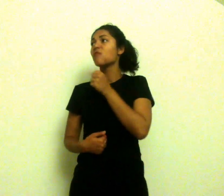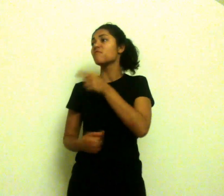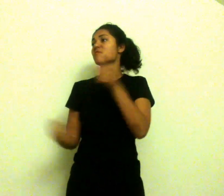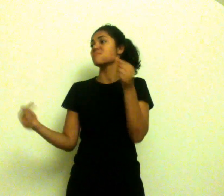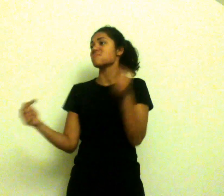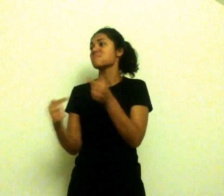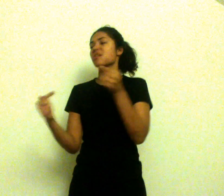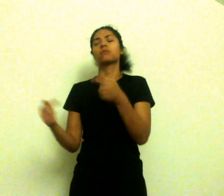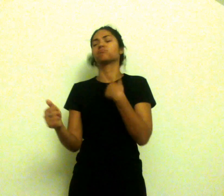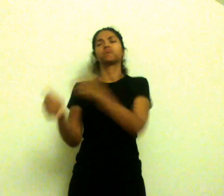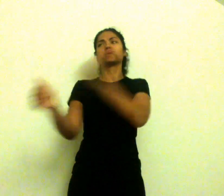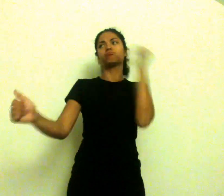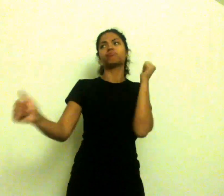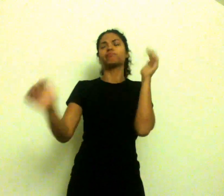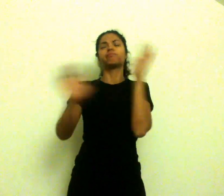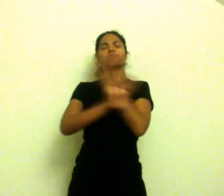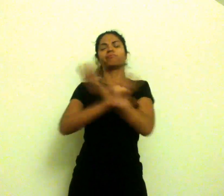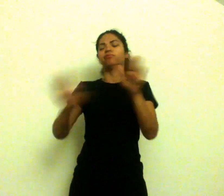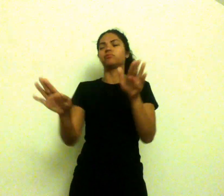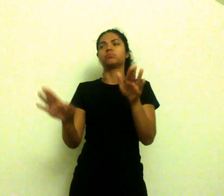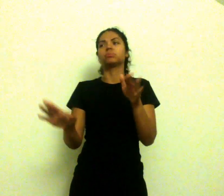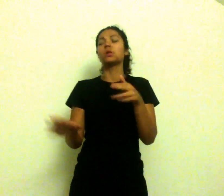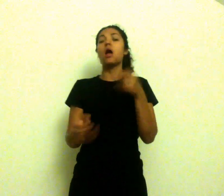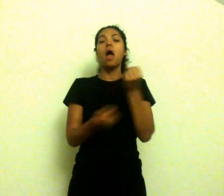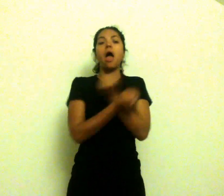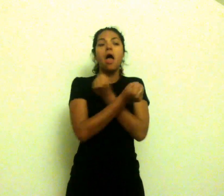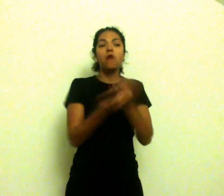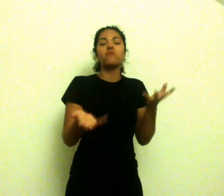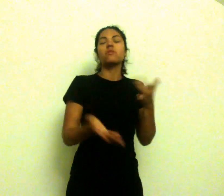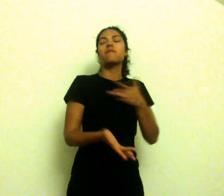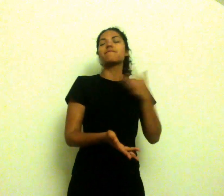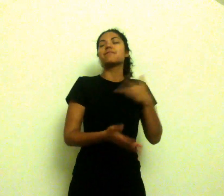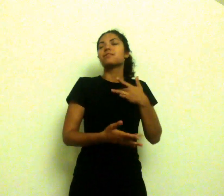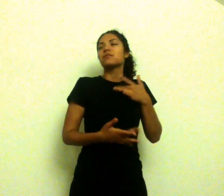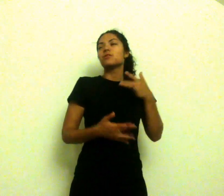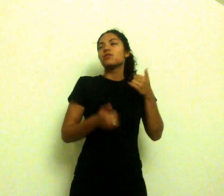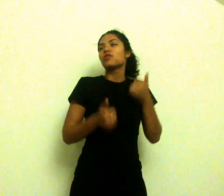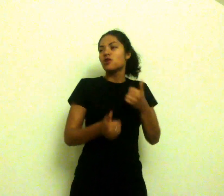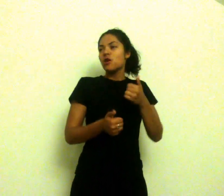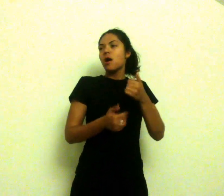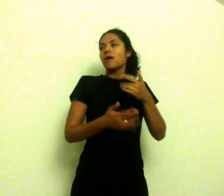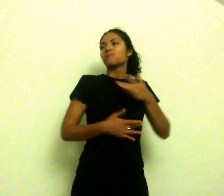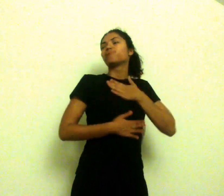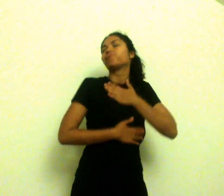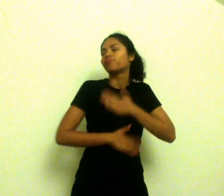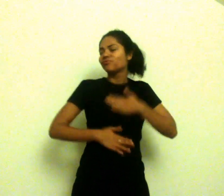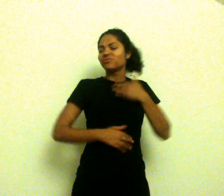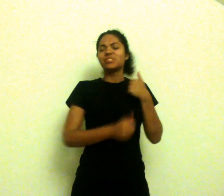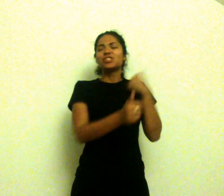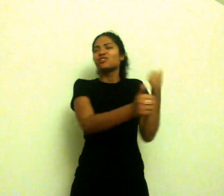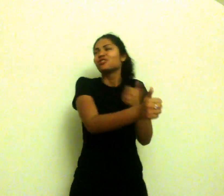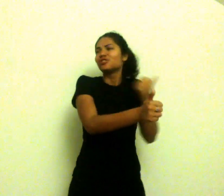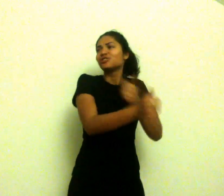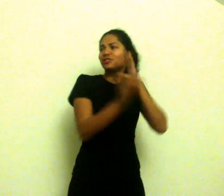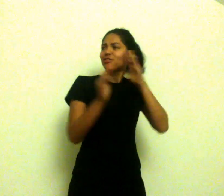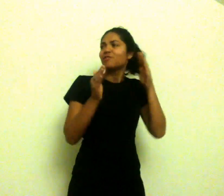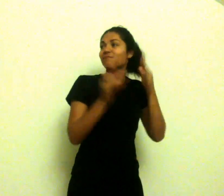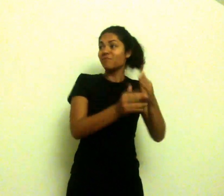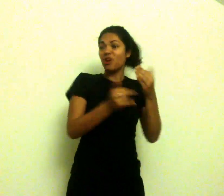resisted. Everything that intimated pleasure and delight, I went towards. And what I have ended up doing is